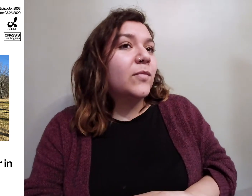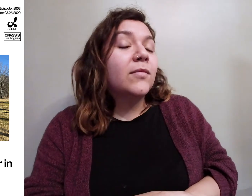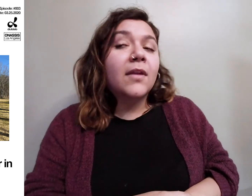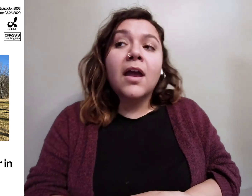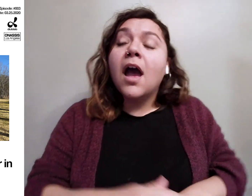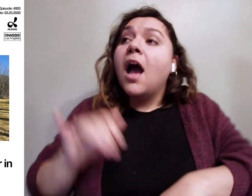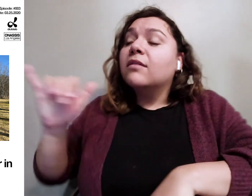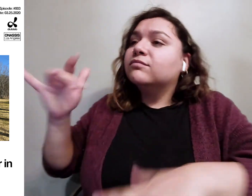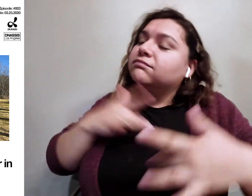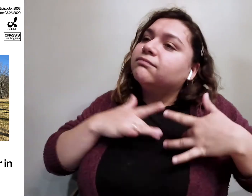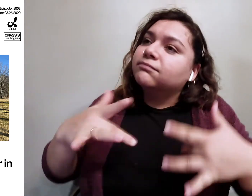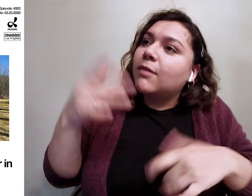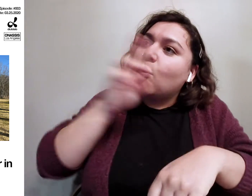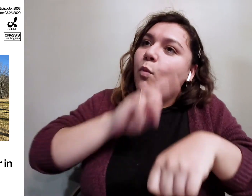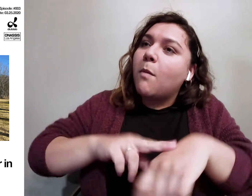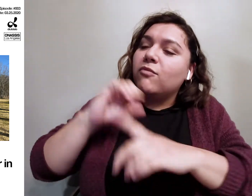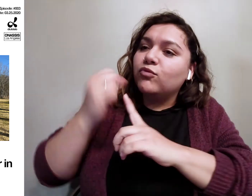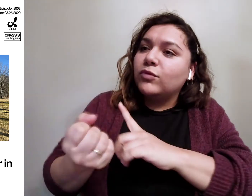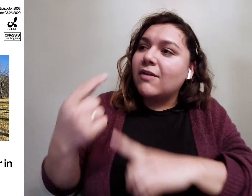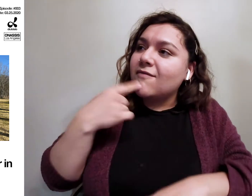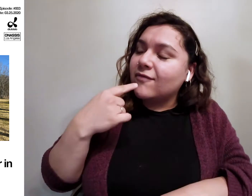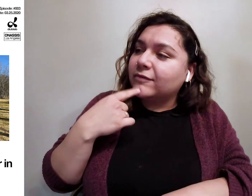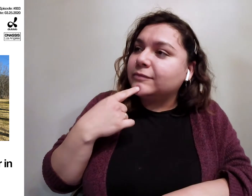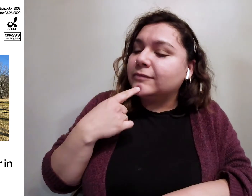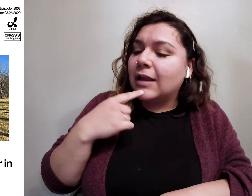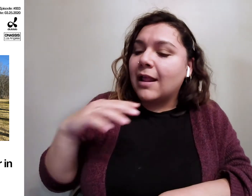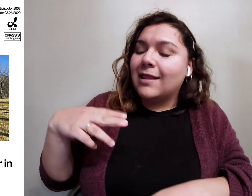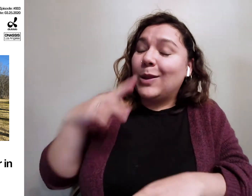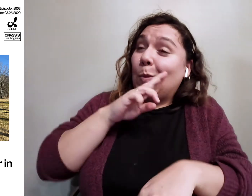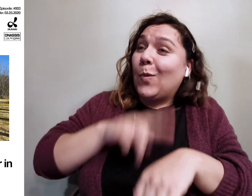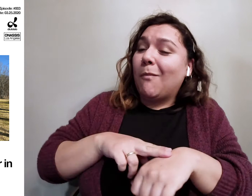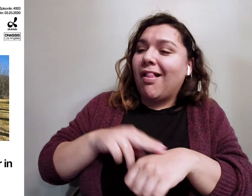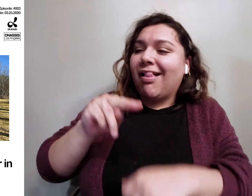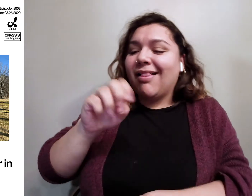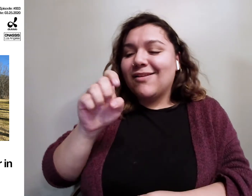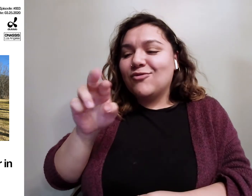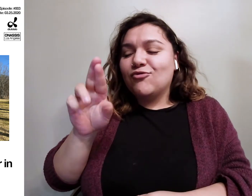Well, under normal circumstances, I would say that's a normal neurotic person